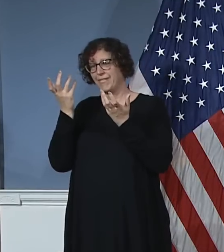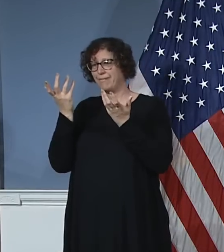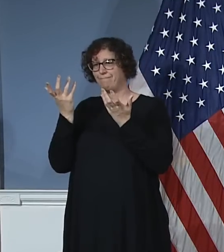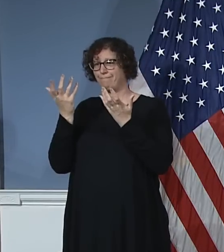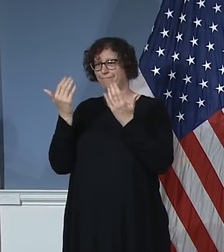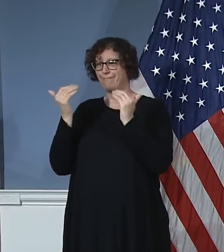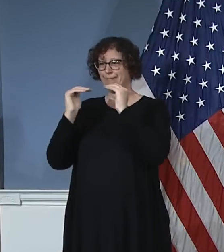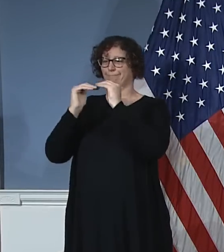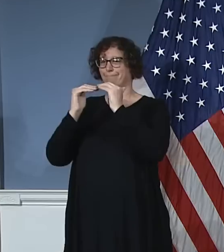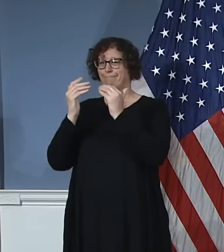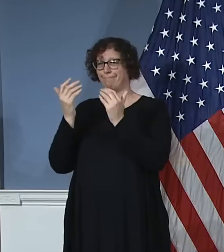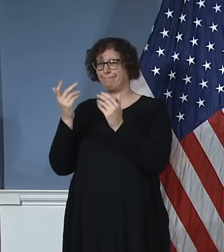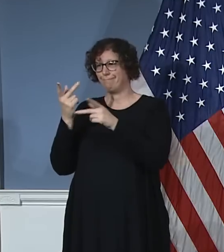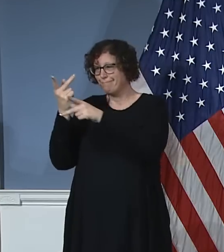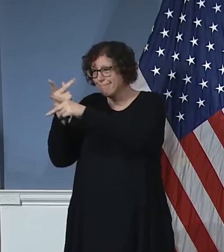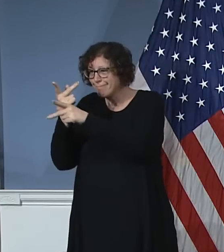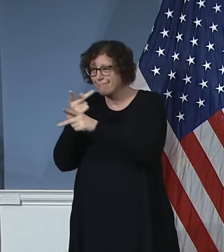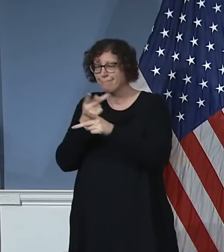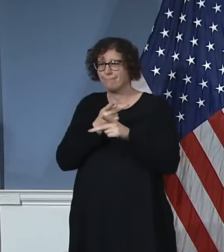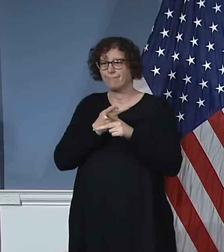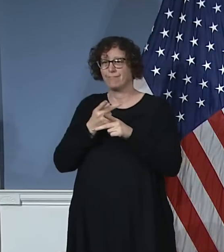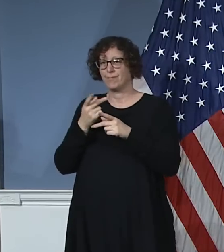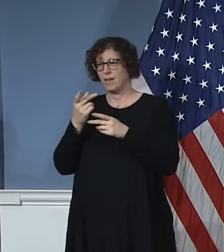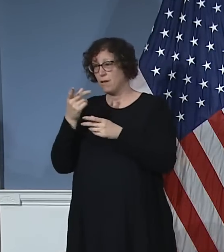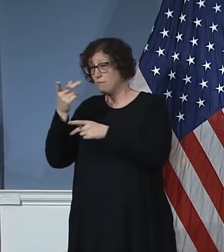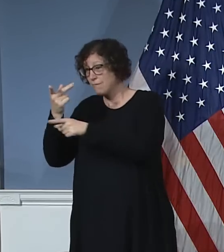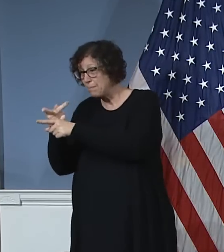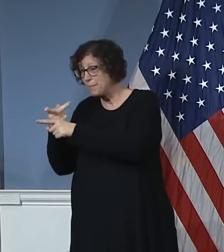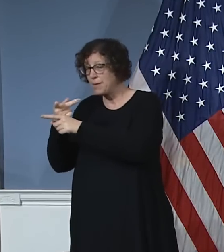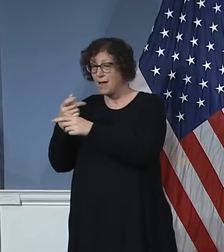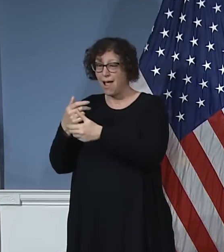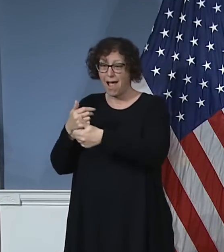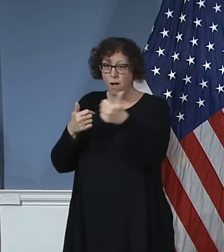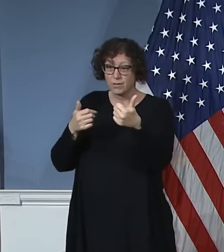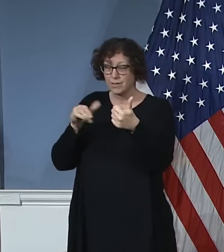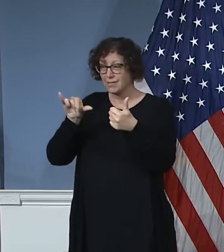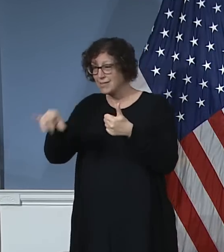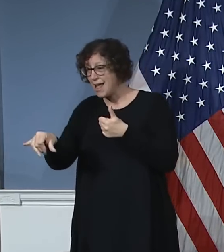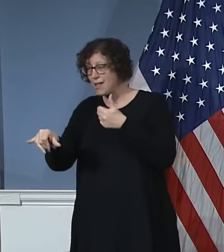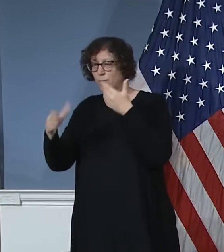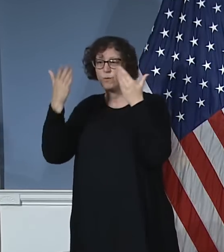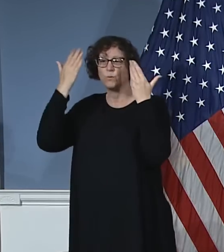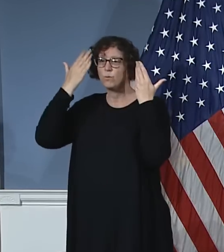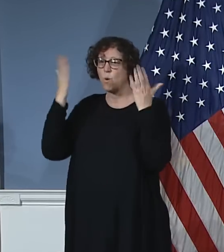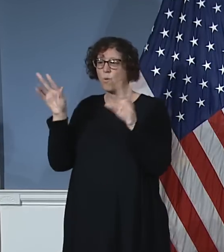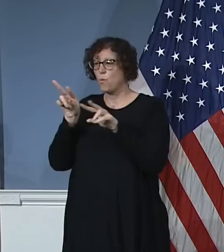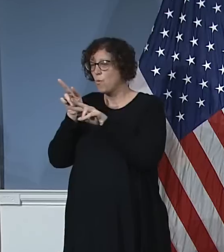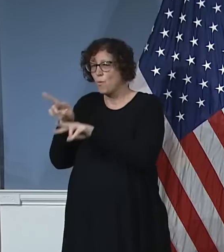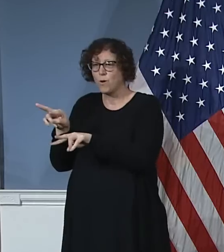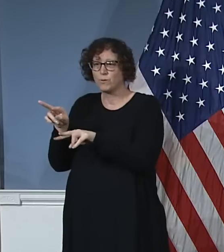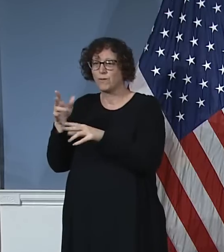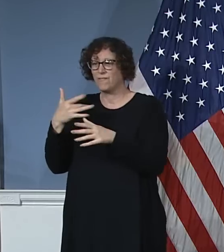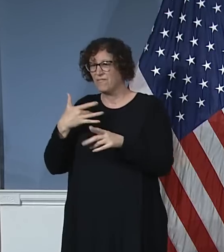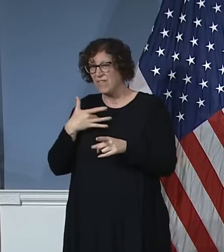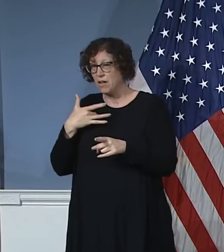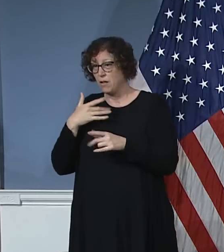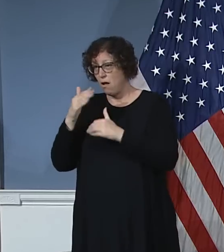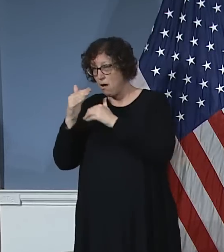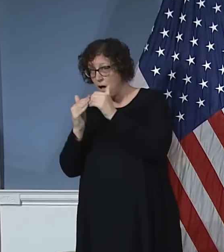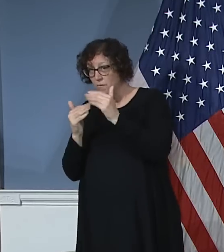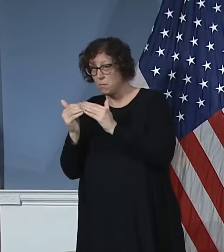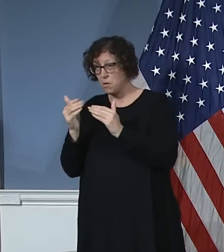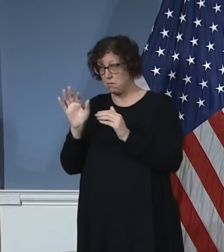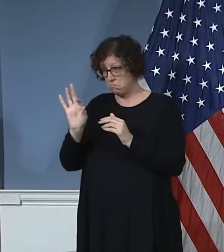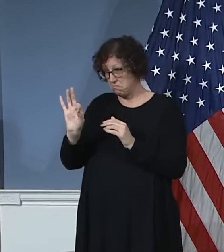supervision. We have to make sure that's there. We need to ensure that people we're releasing, we feel relative comfort, are